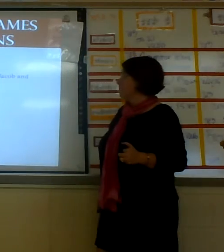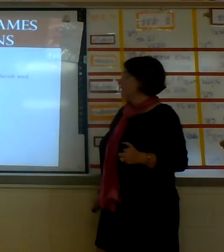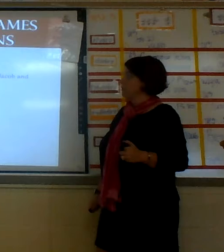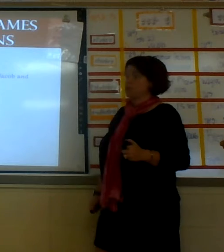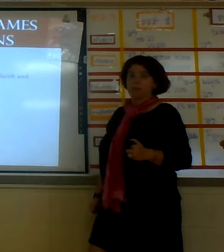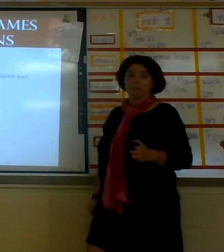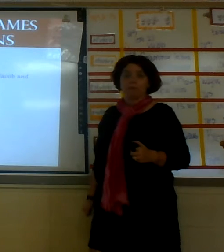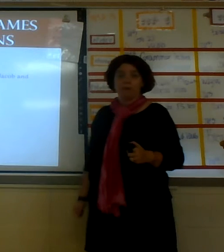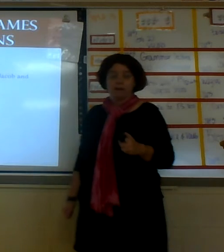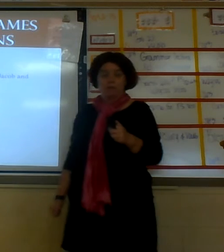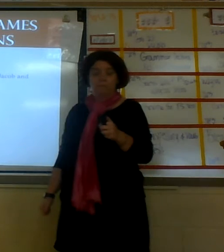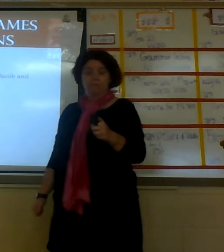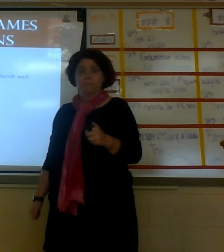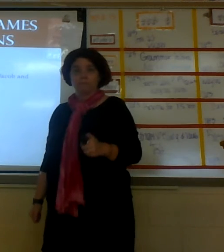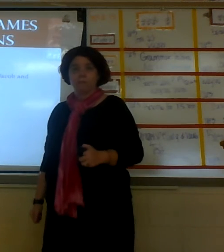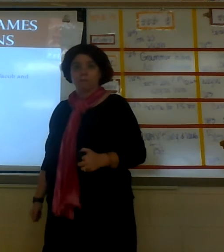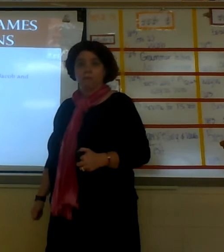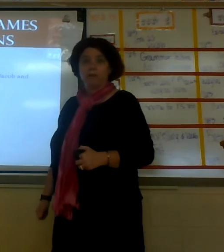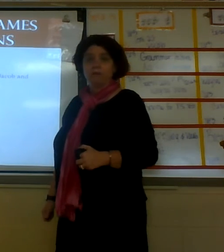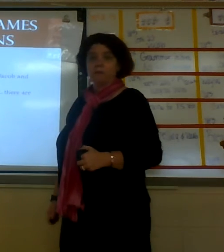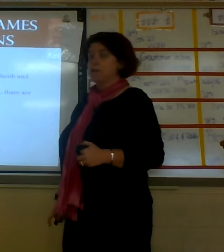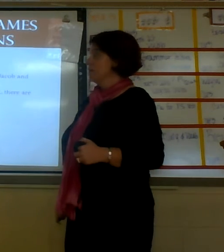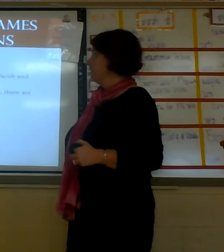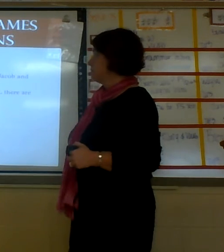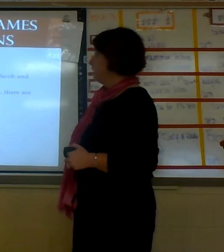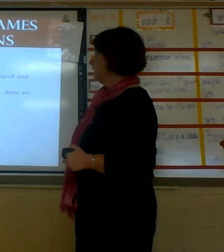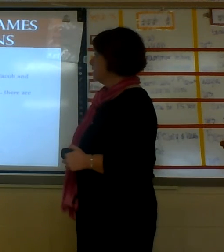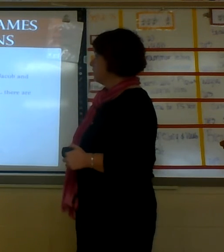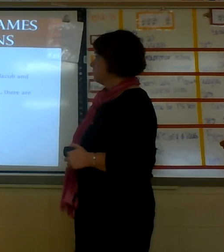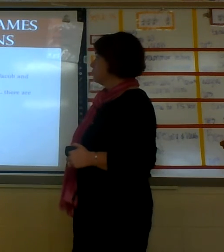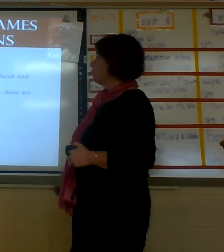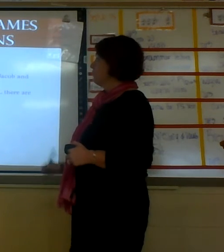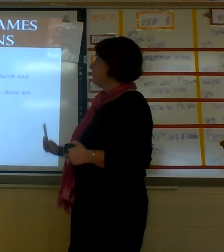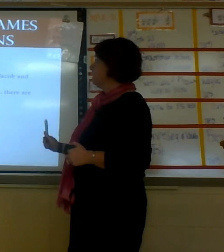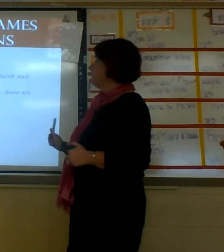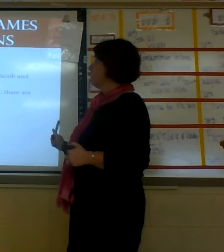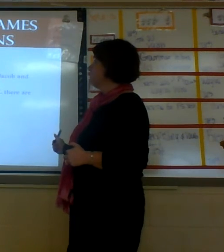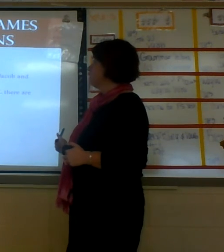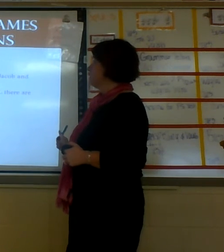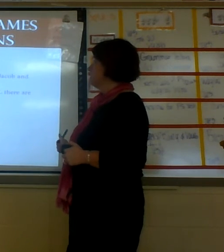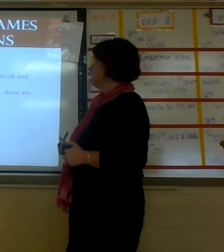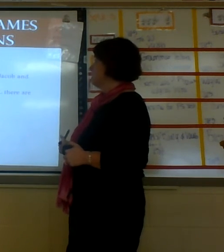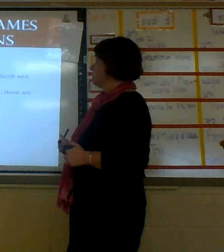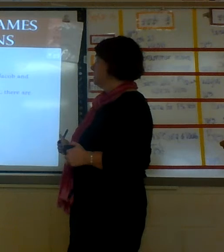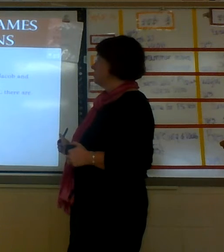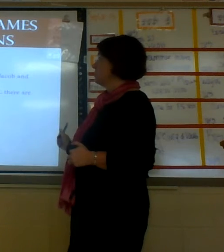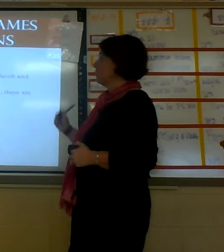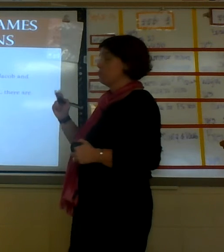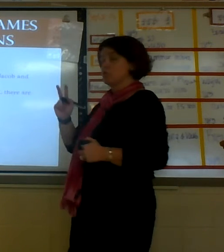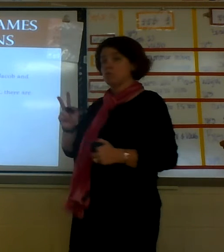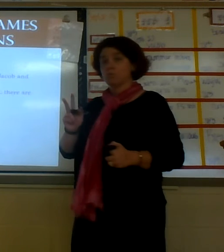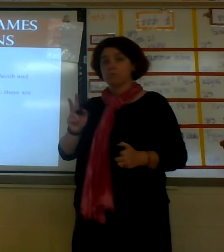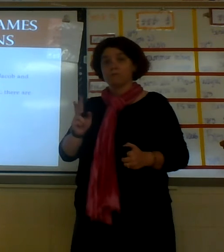Friday with Jacob and Hudak. Okay? That's my English sentence. When writing the name of the person in the sentence in ASL, there are 2 rules to